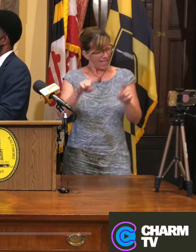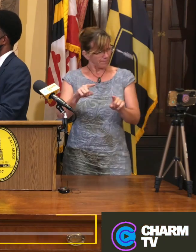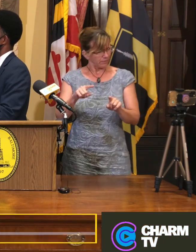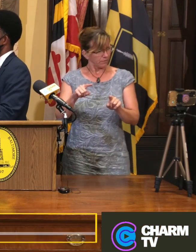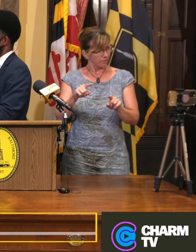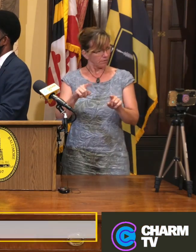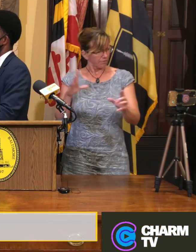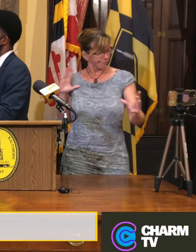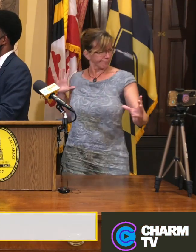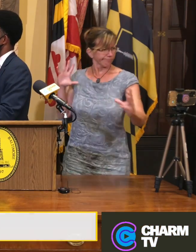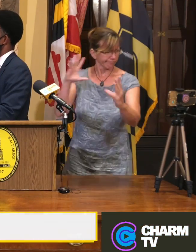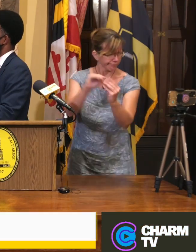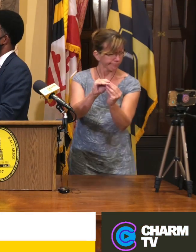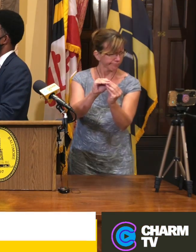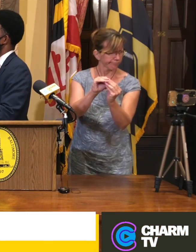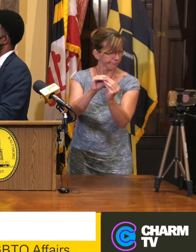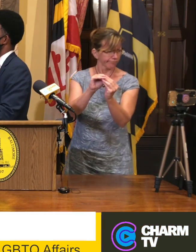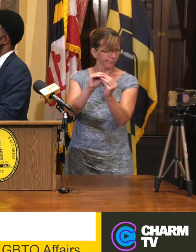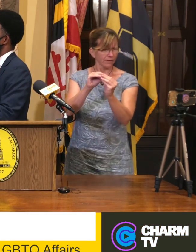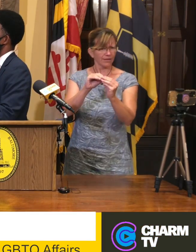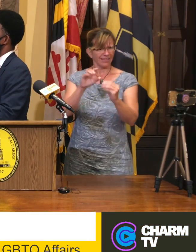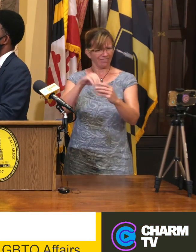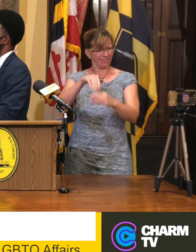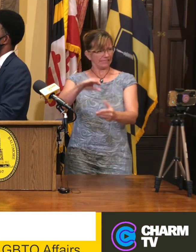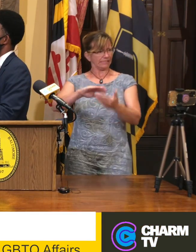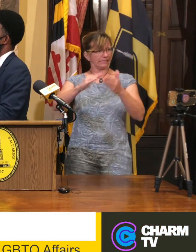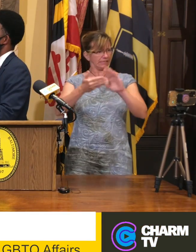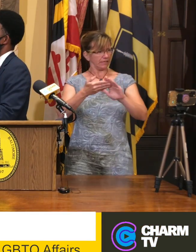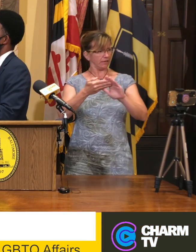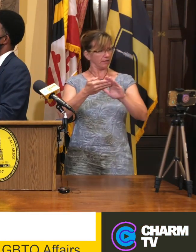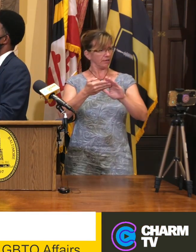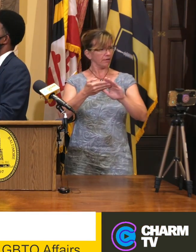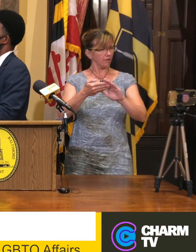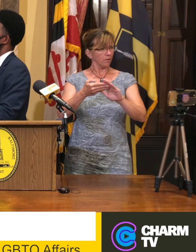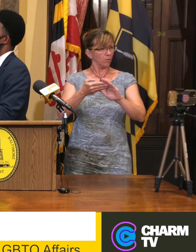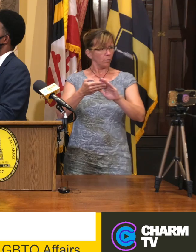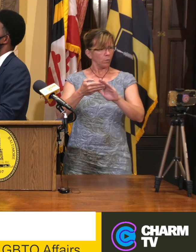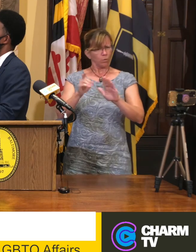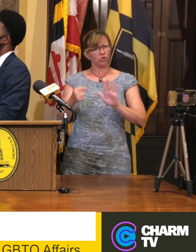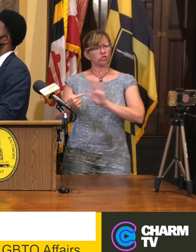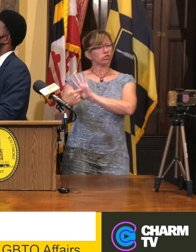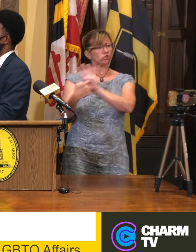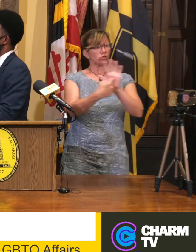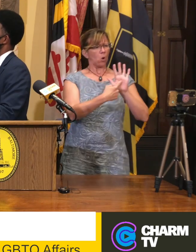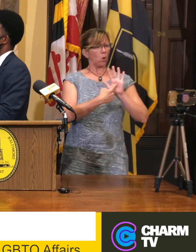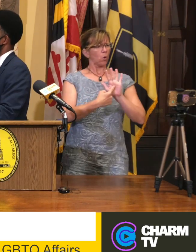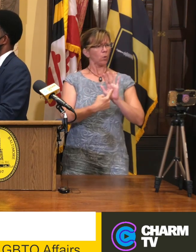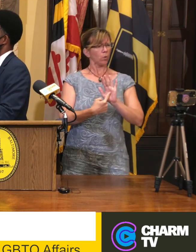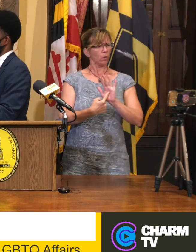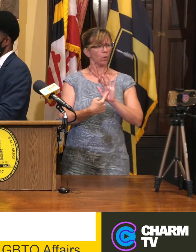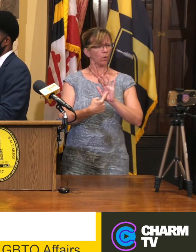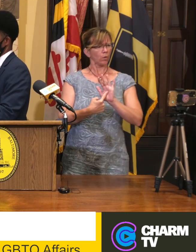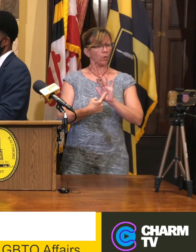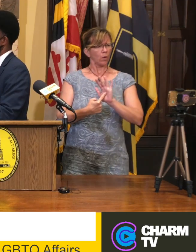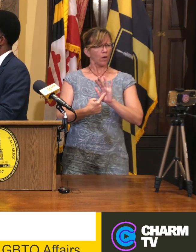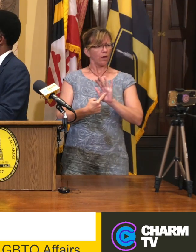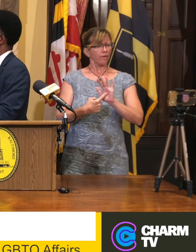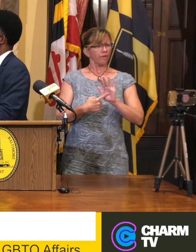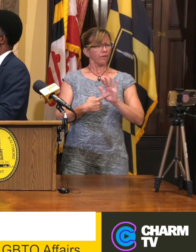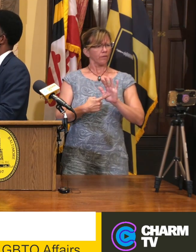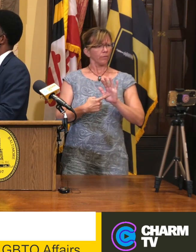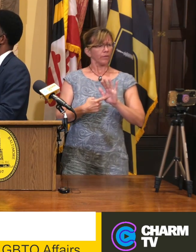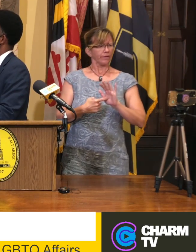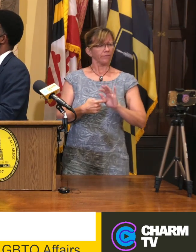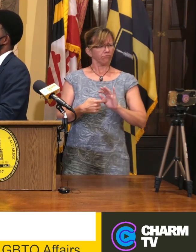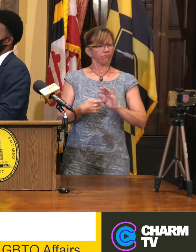other jurisdictions, but I think that it sends a message to have a city that has an office geared towards protecting all of its citizens. So